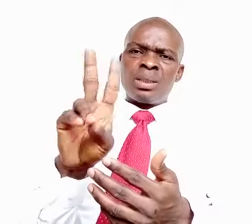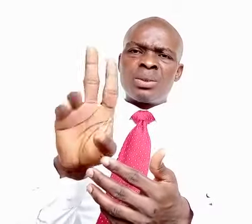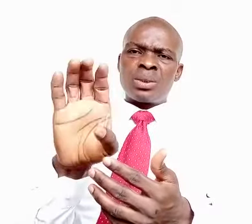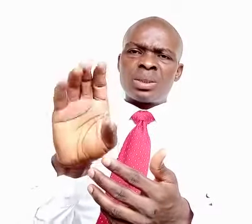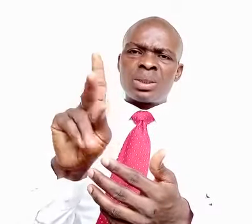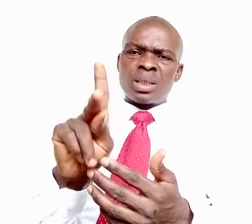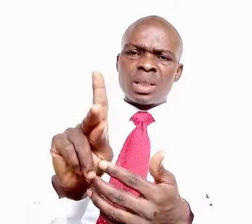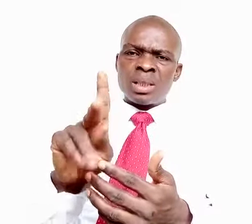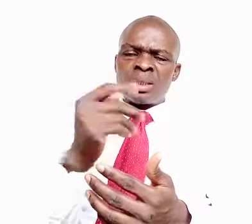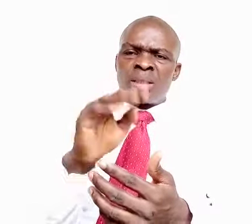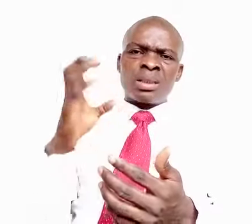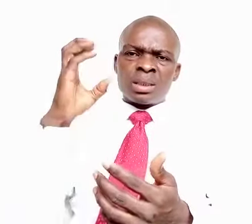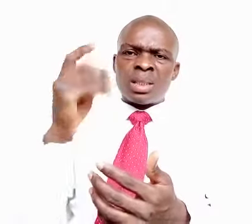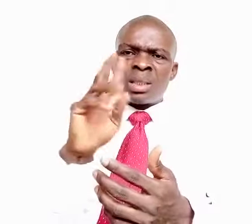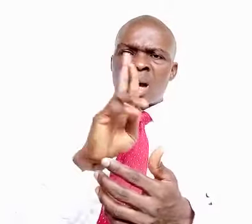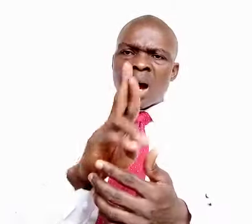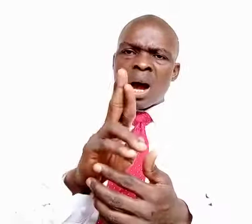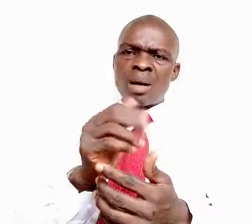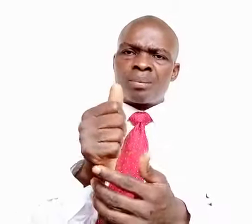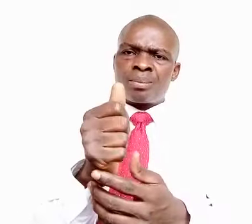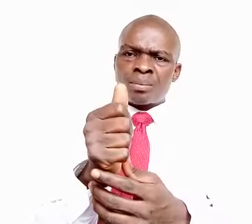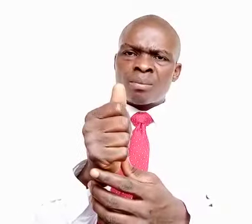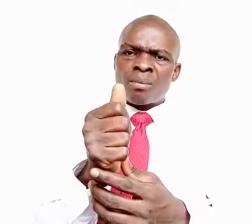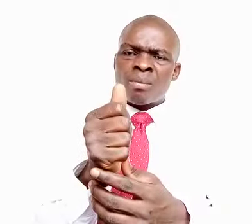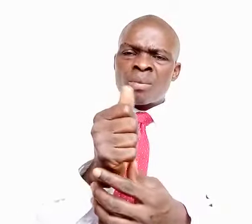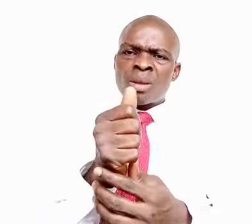The sounds are ah and o.